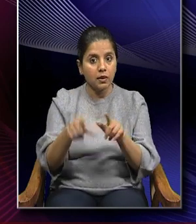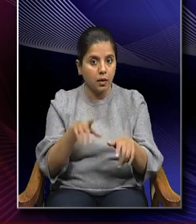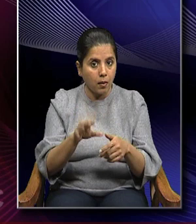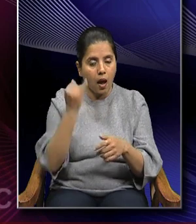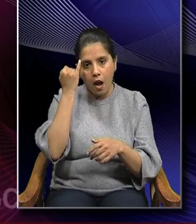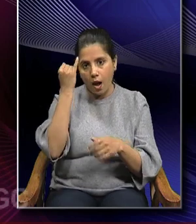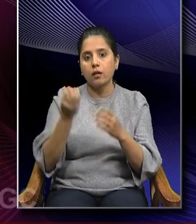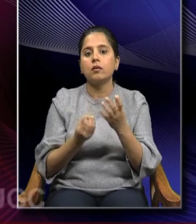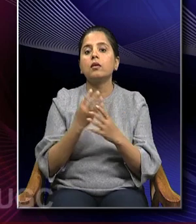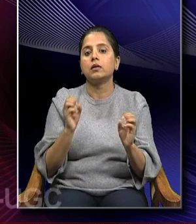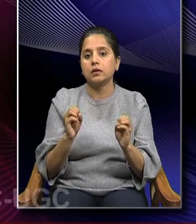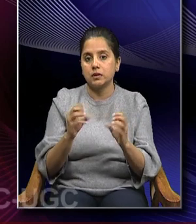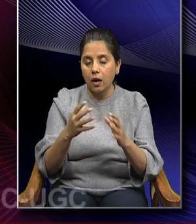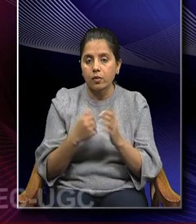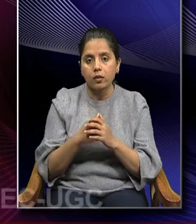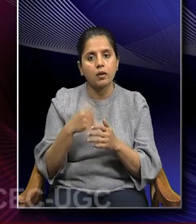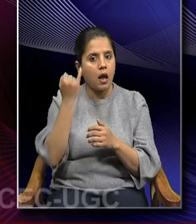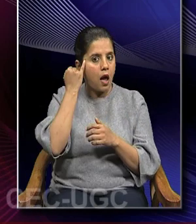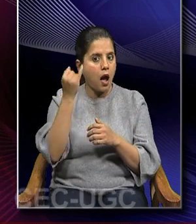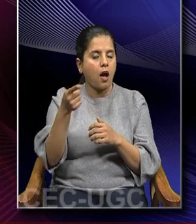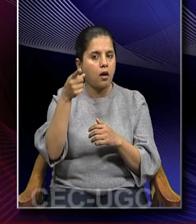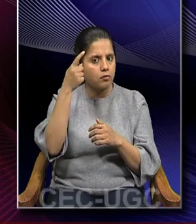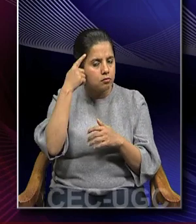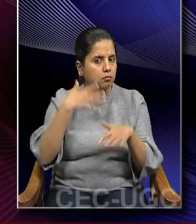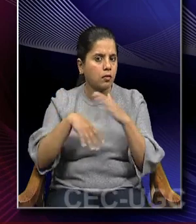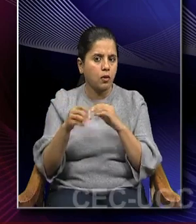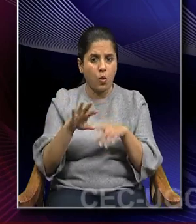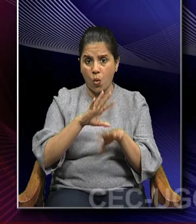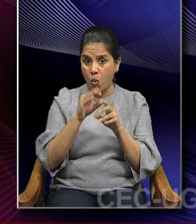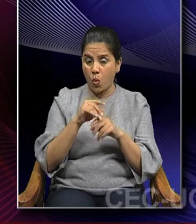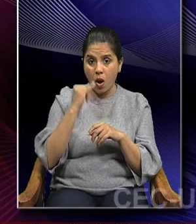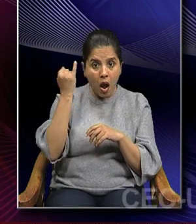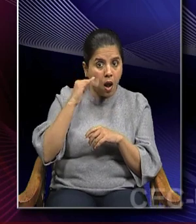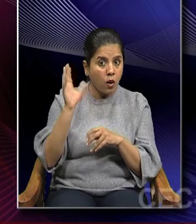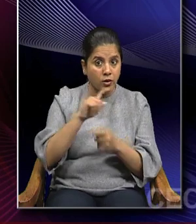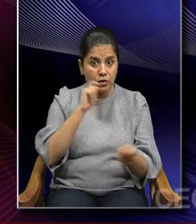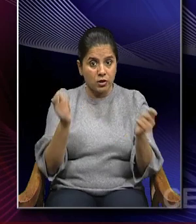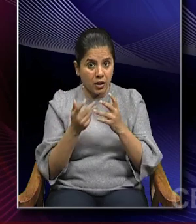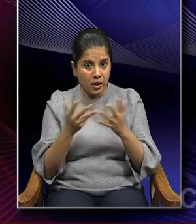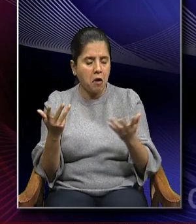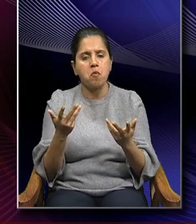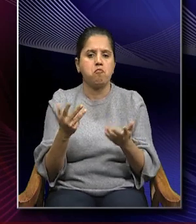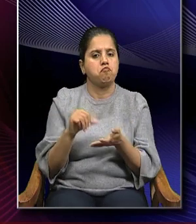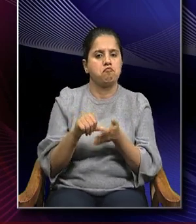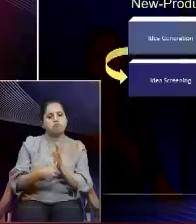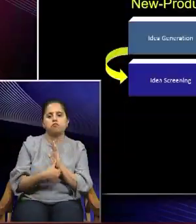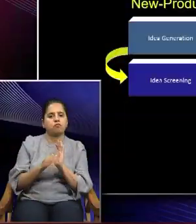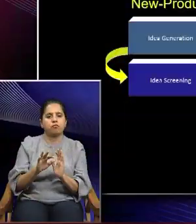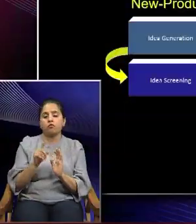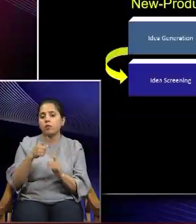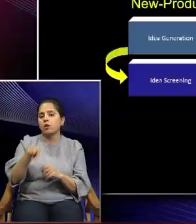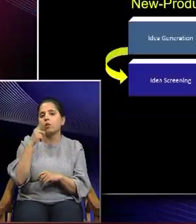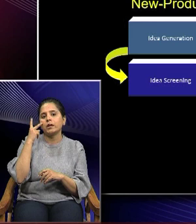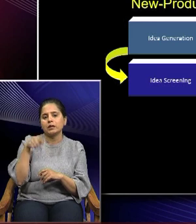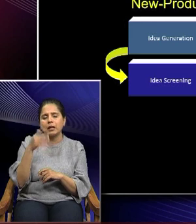generation, then comes your idea screening. Not all ideas can be converted into products. So, basically we look at